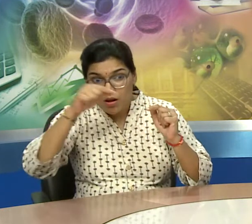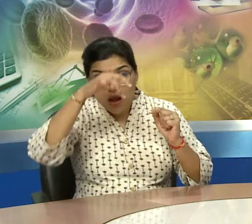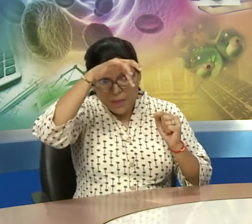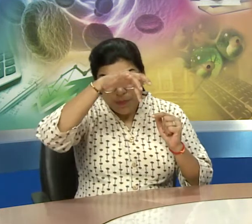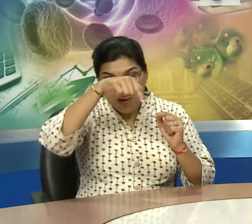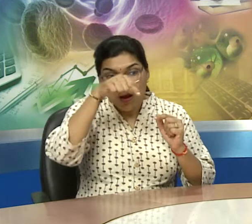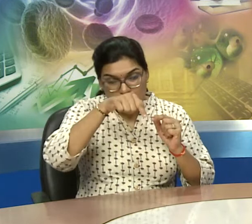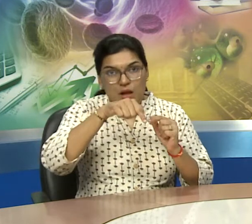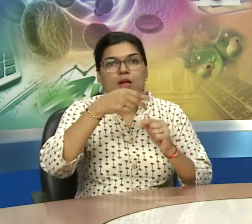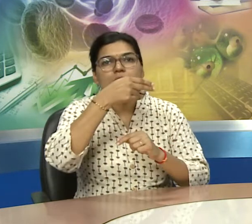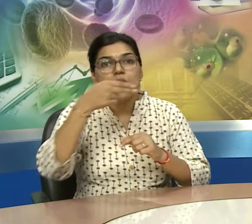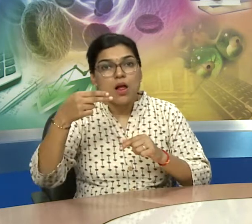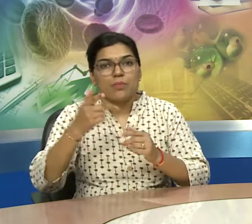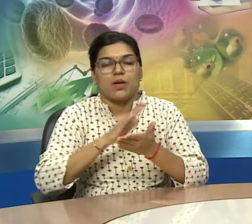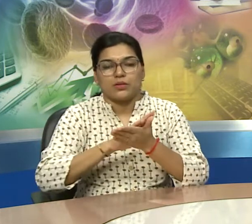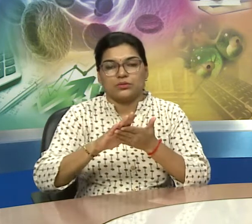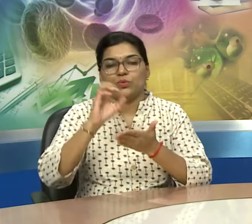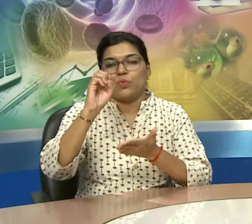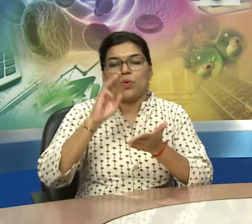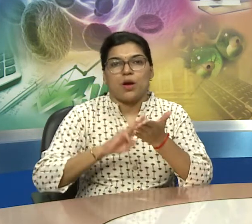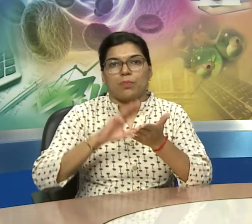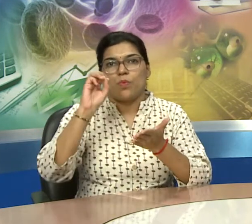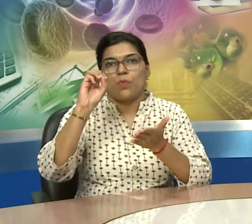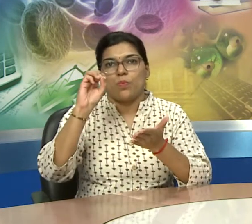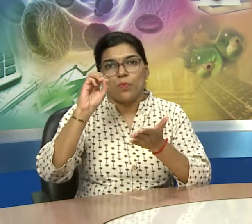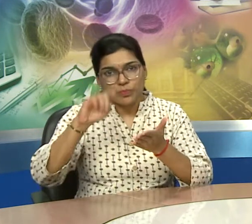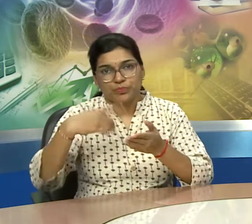His name is Homo erectus.